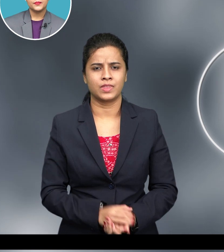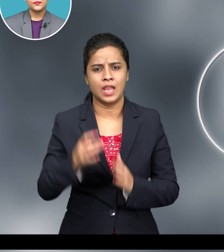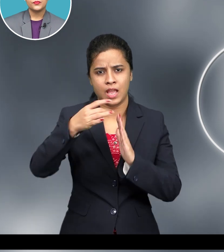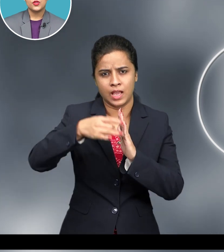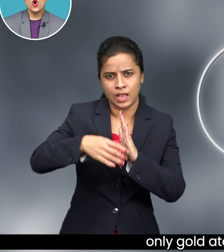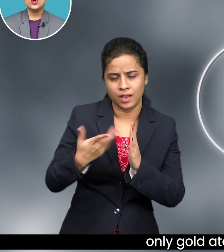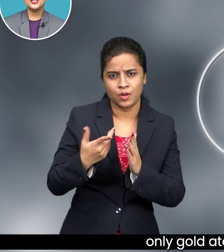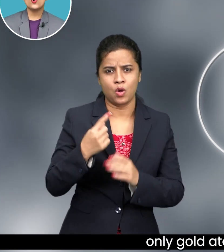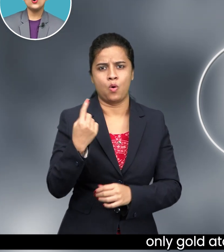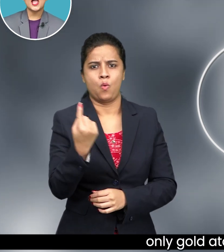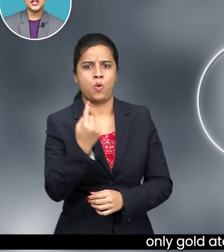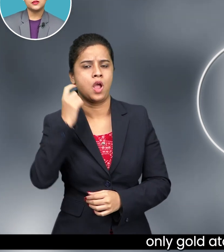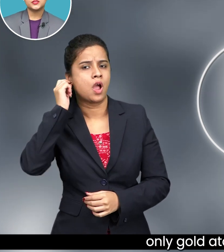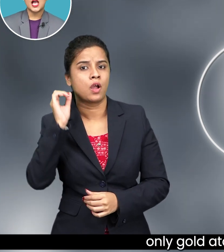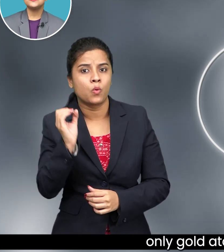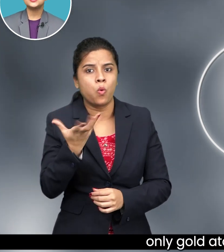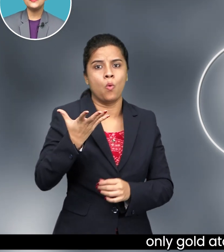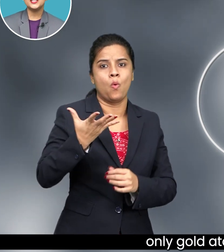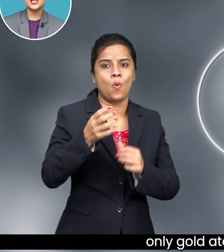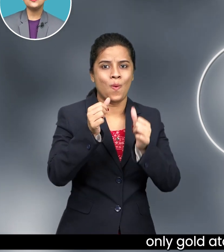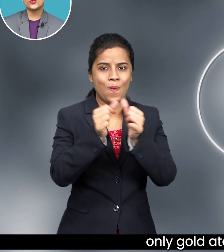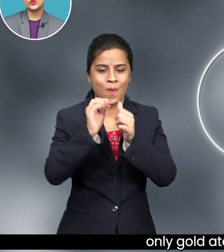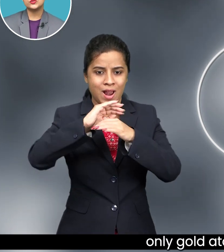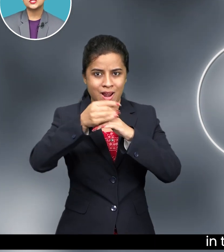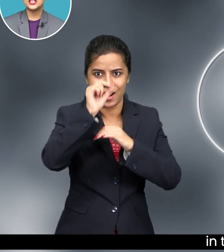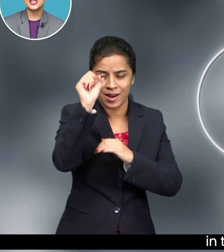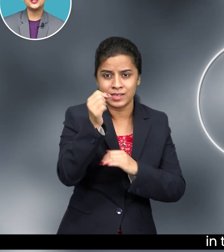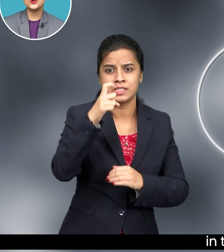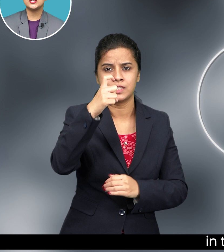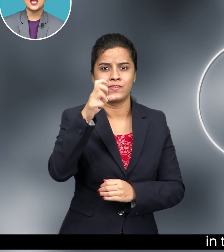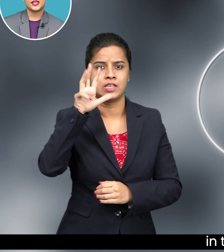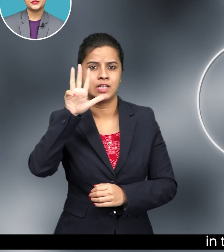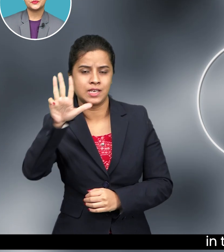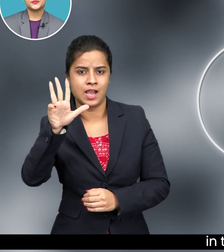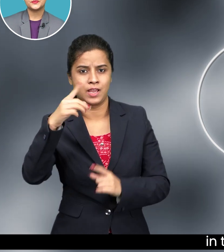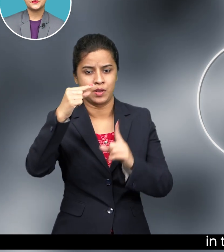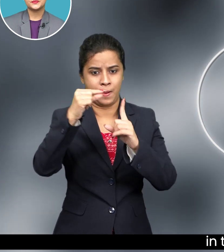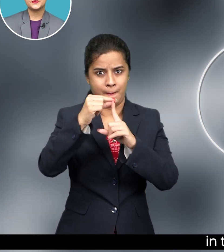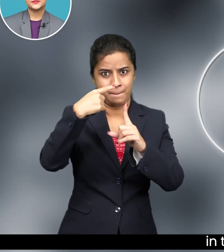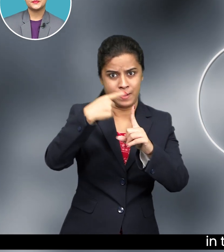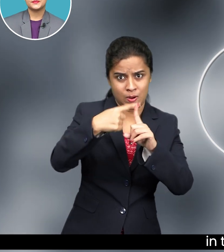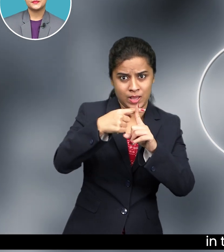Indeed, only gold atoms have 79 protons in their nuclei.